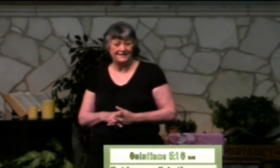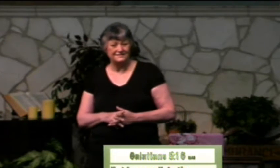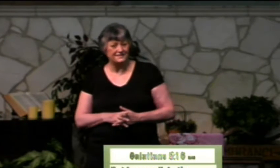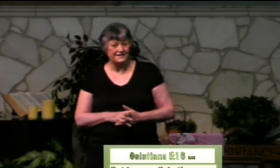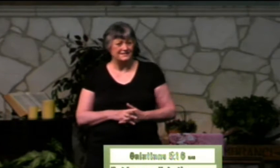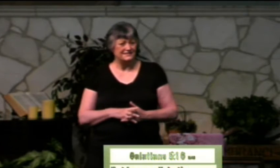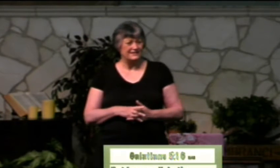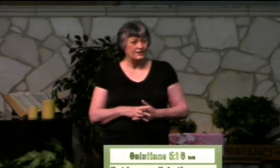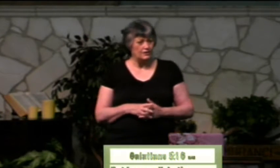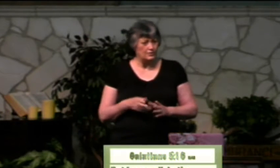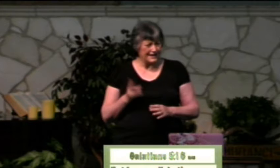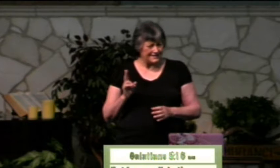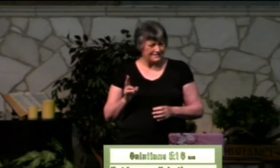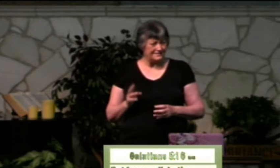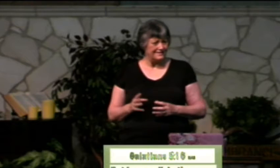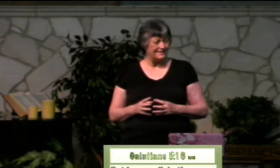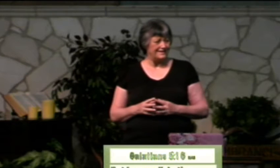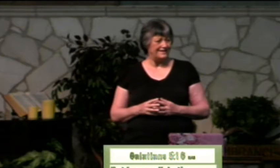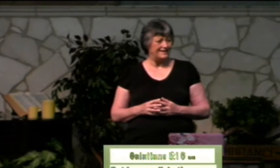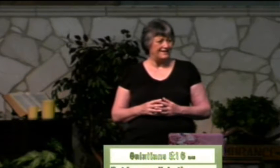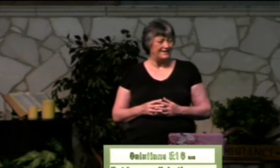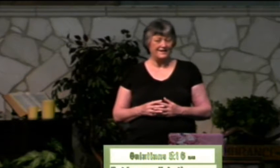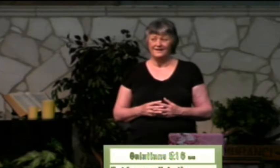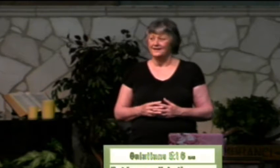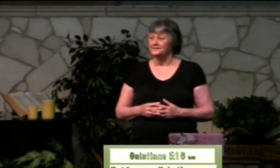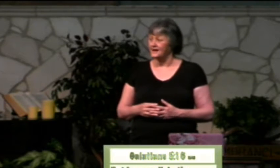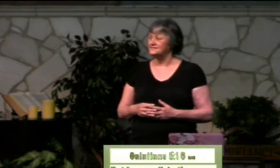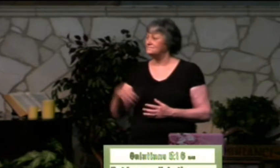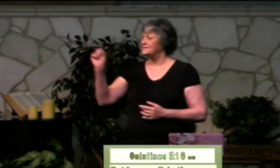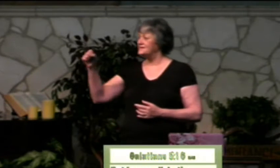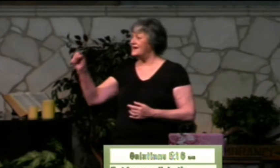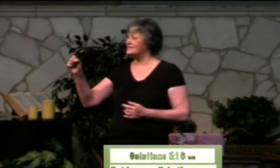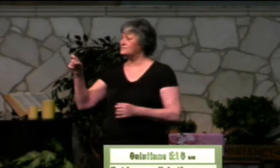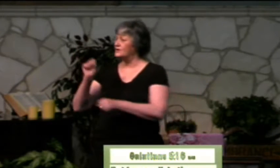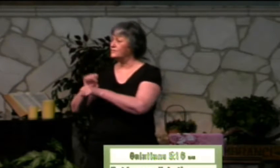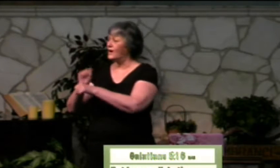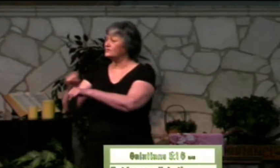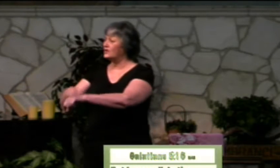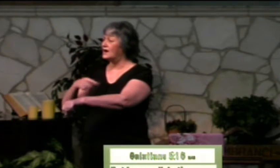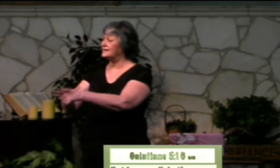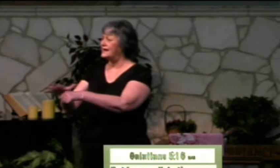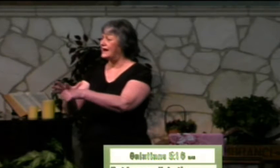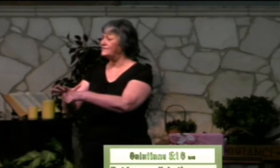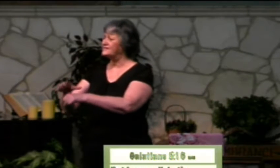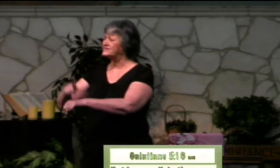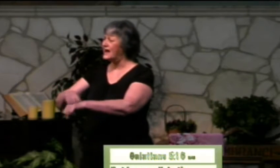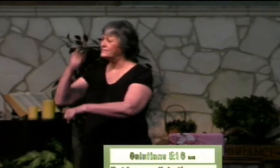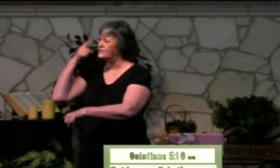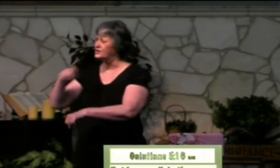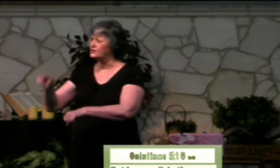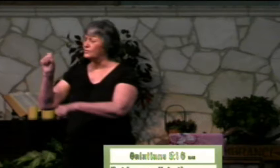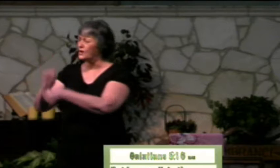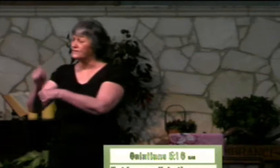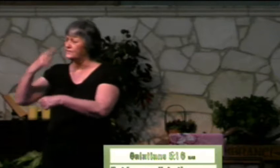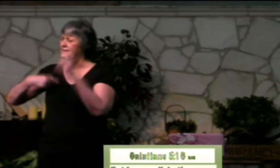Like, quit. God said, "Yes, you've worked long enough. It's time for you to work for me